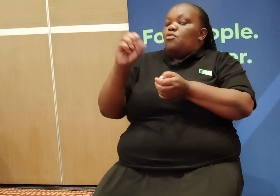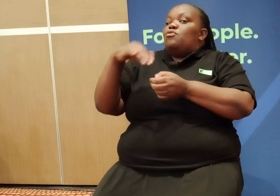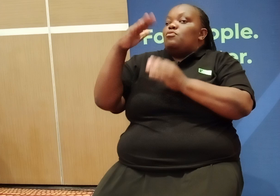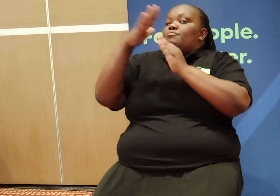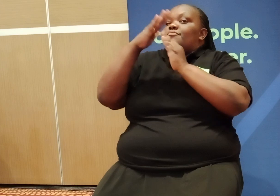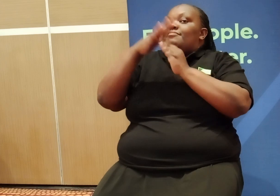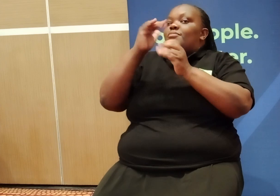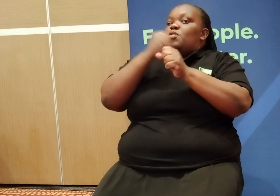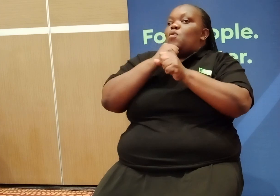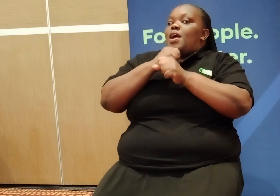staff,